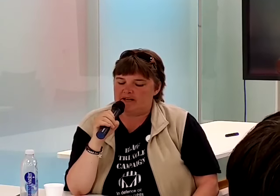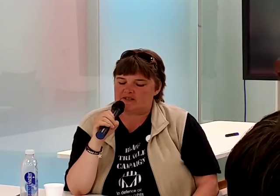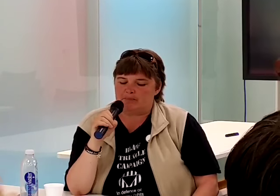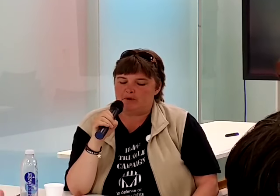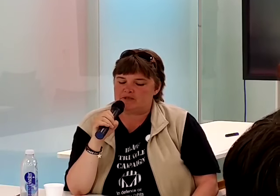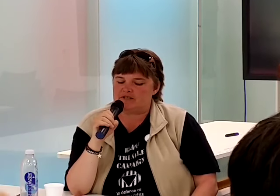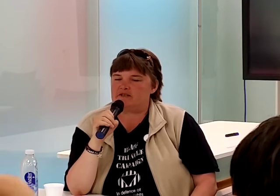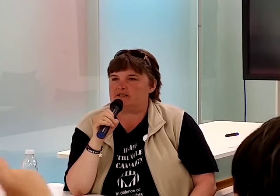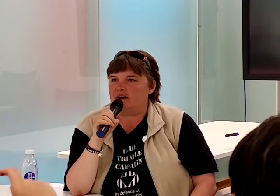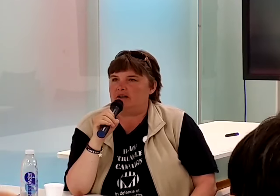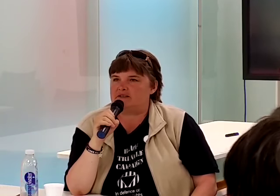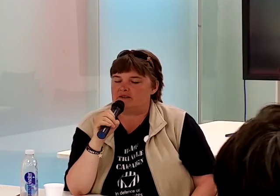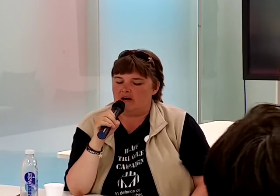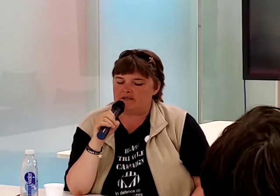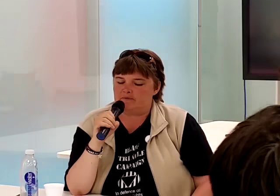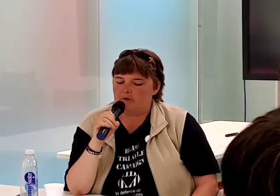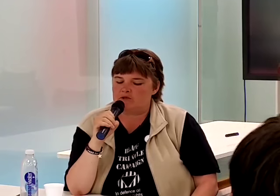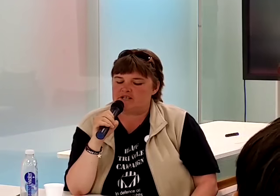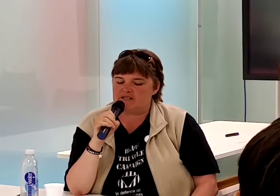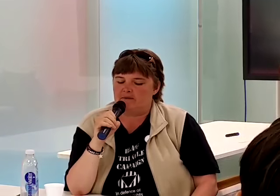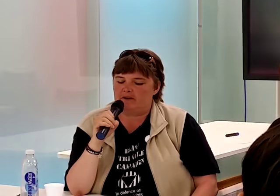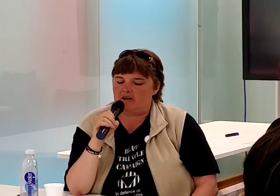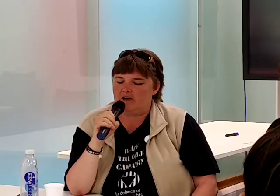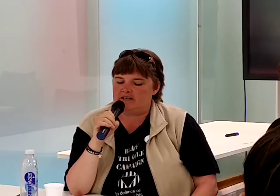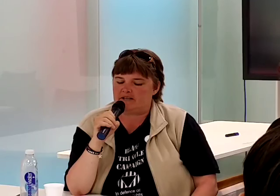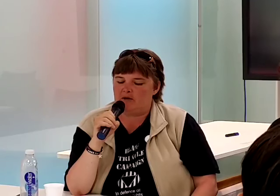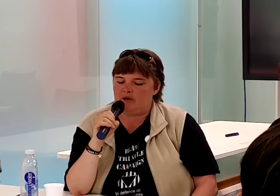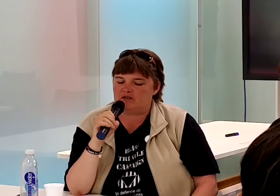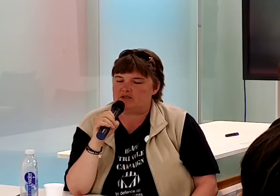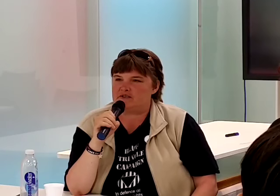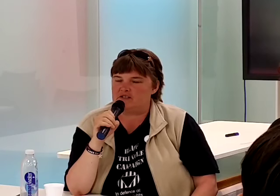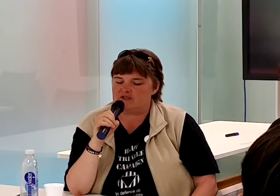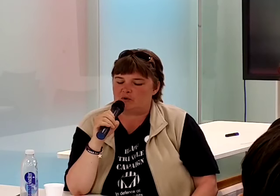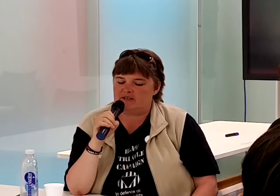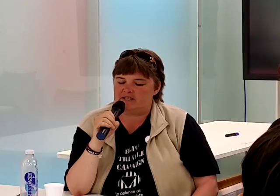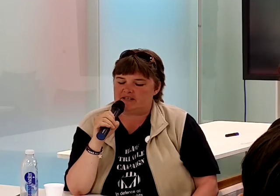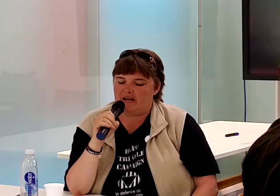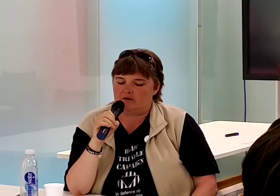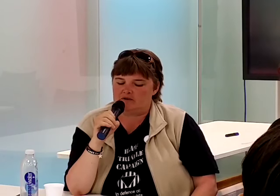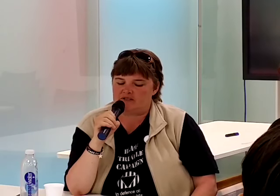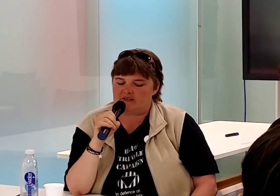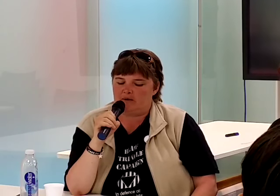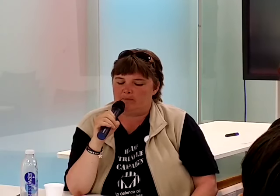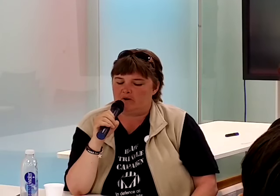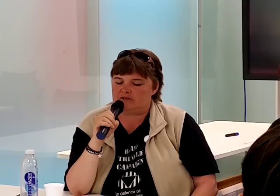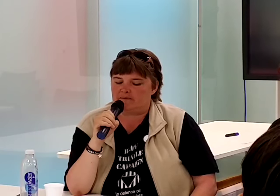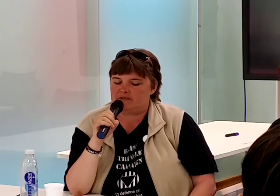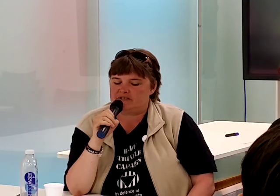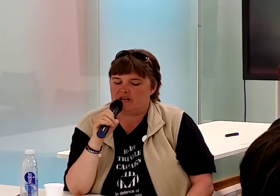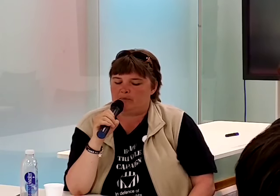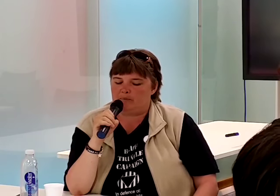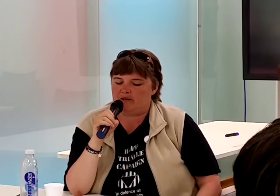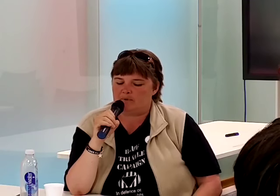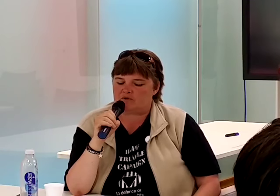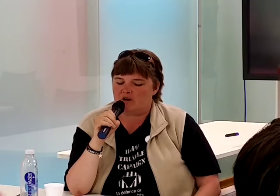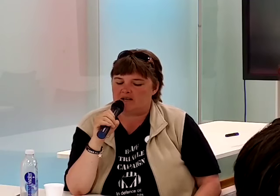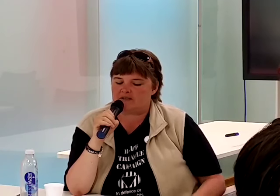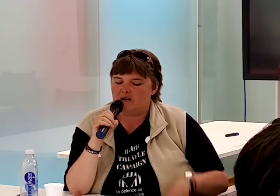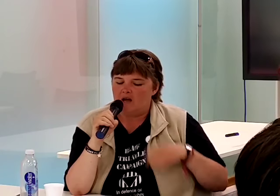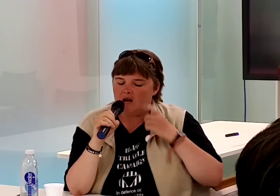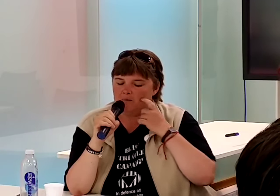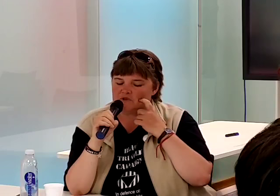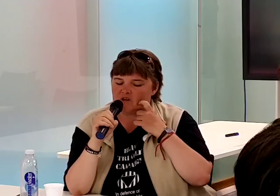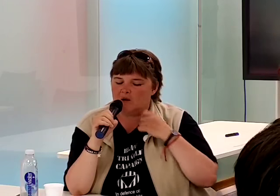Jeremy and Corbyn have supported and signed 47 early day motions since 2010 on deaf and disabled